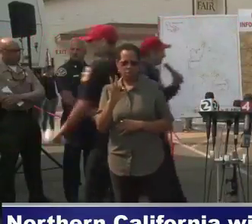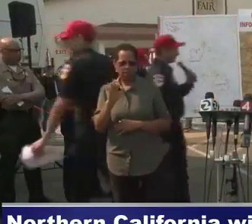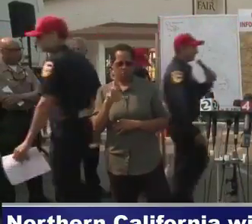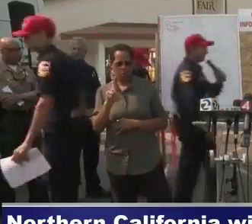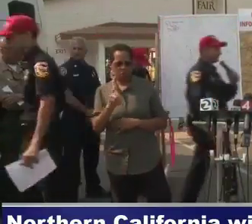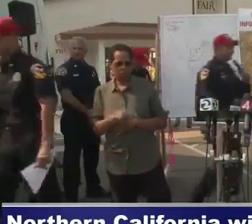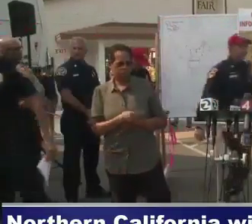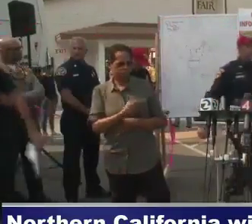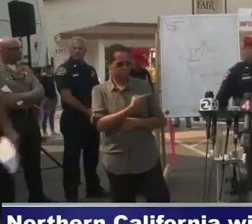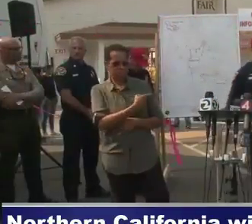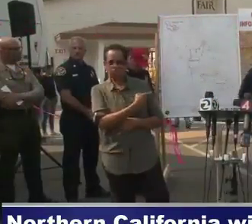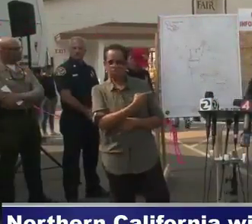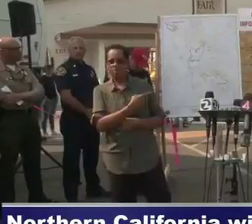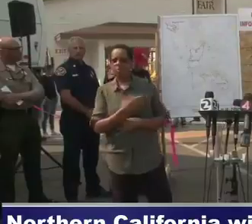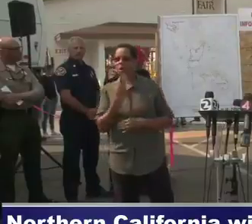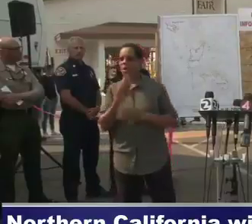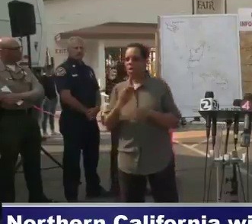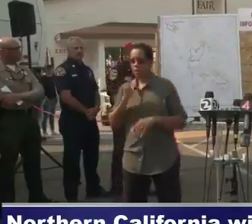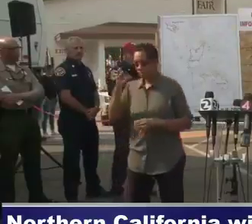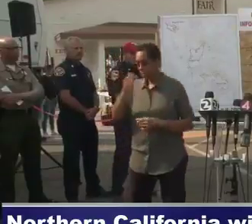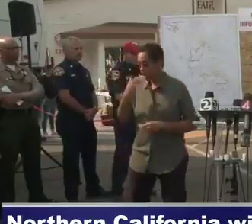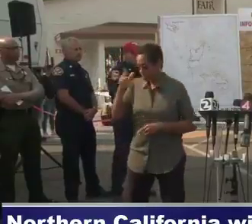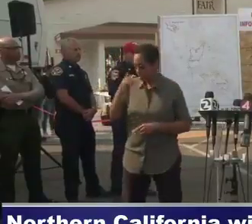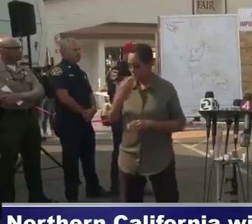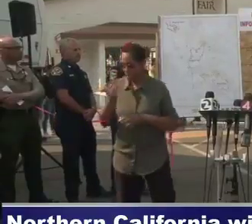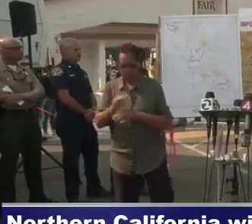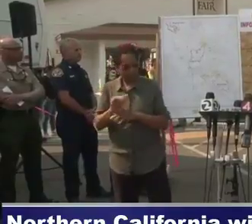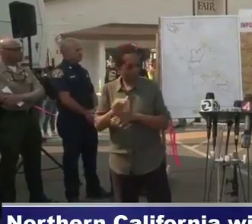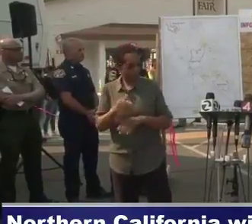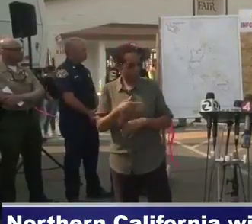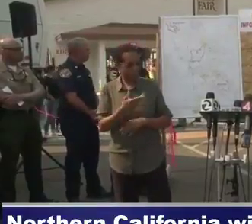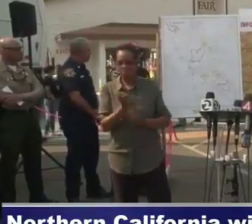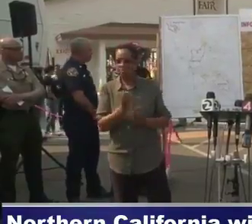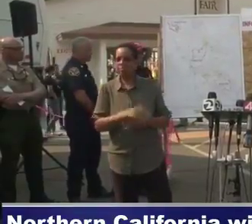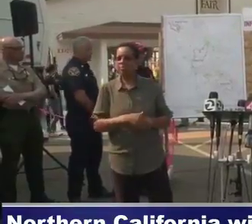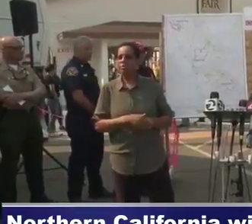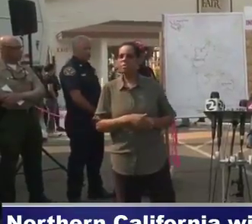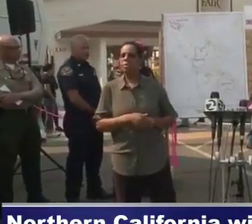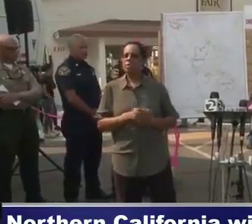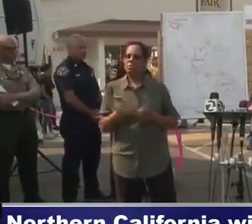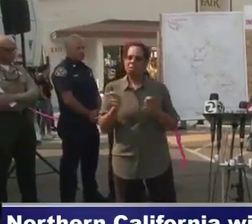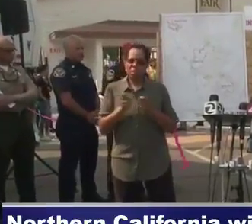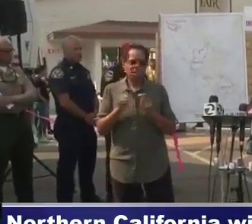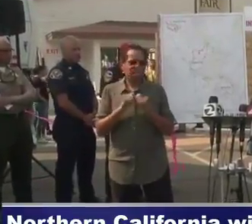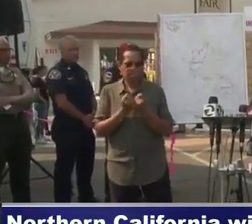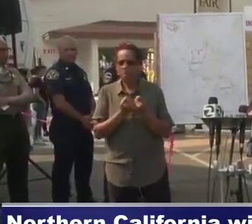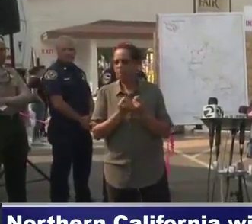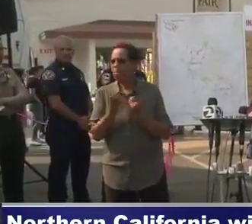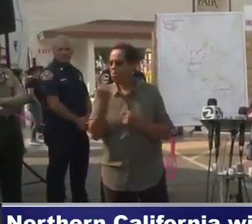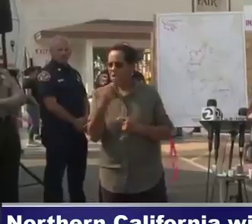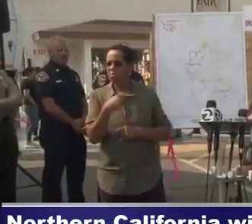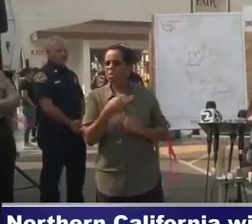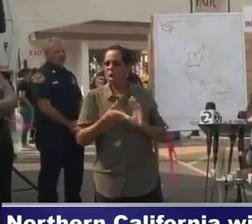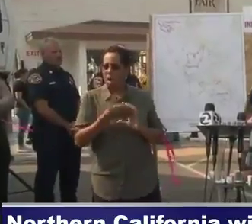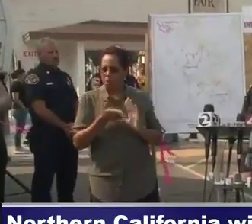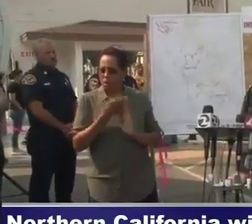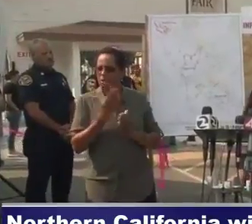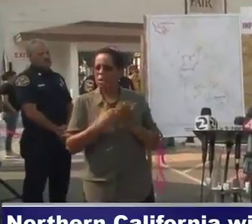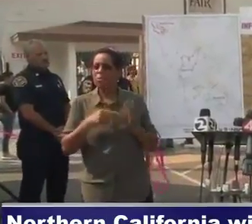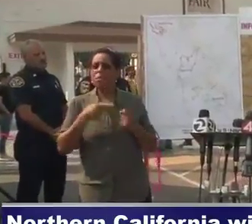Good afternoon, ladies and gentlemen. Steve Crawford, Incident Management Team 1, Operations Section Chief during the